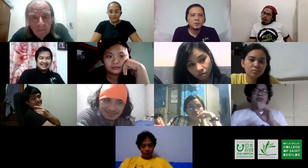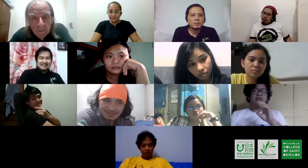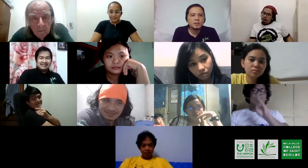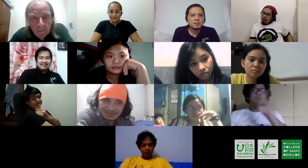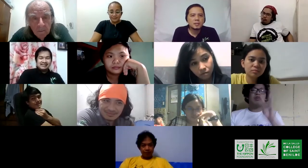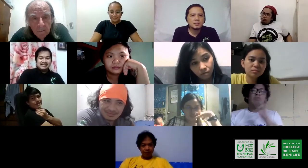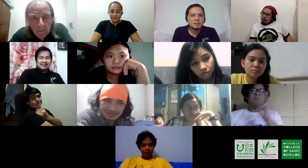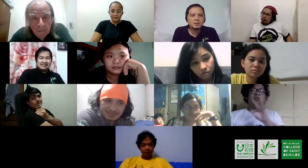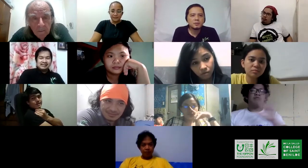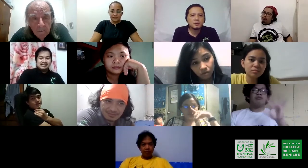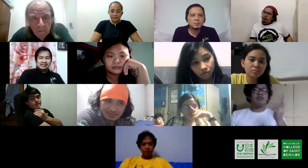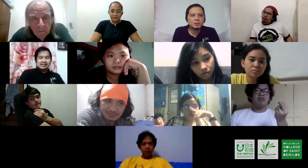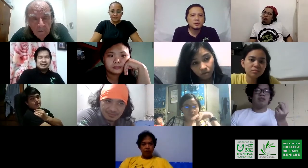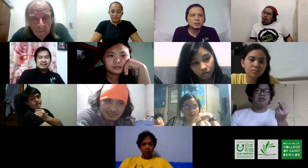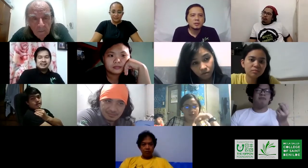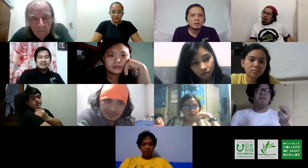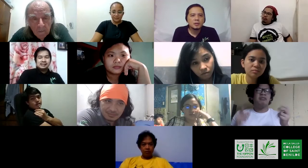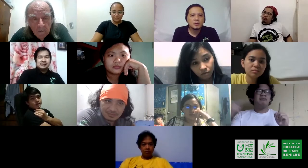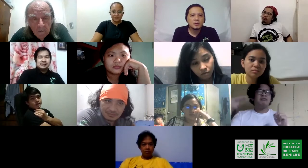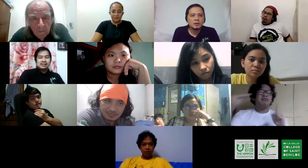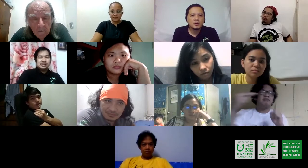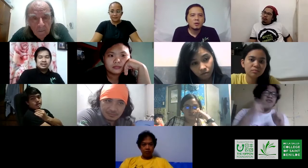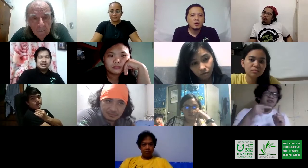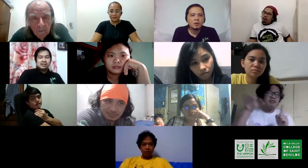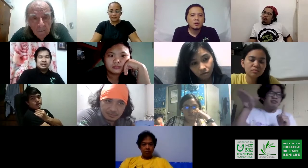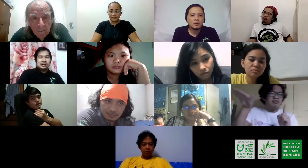Because when we discussed as a group,